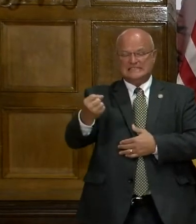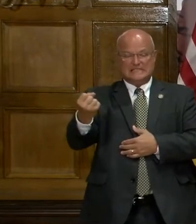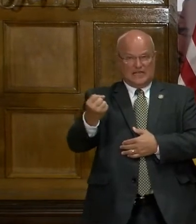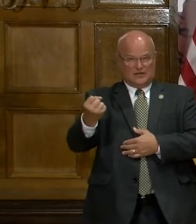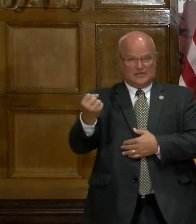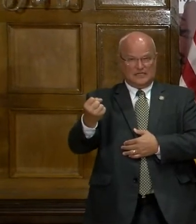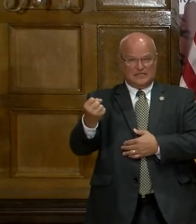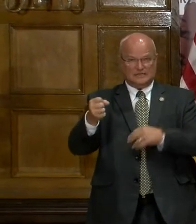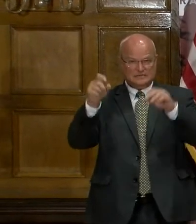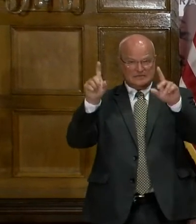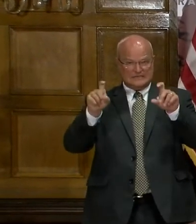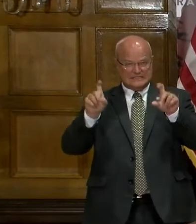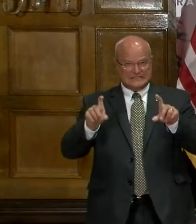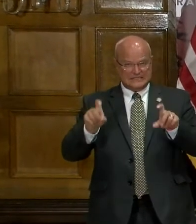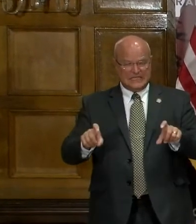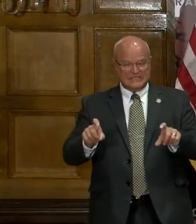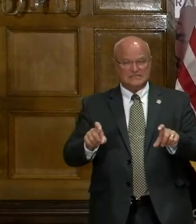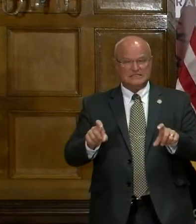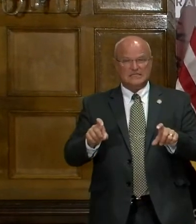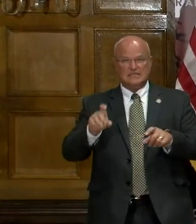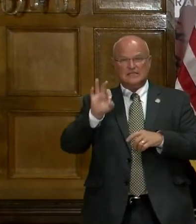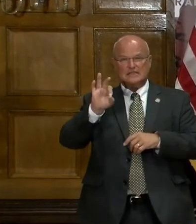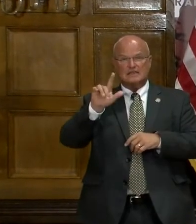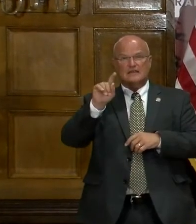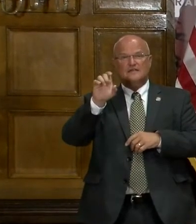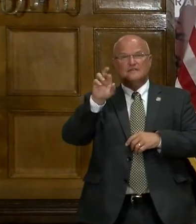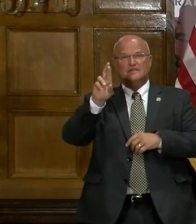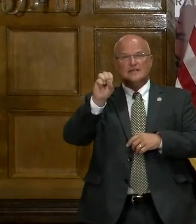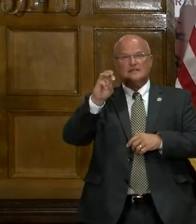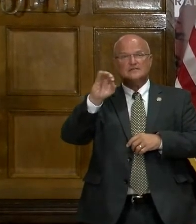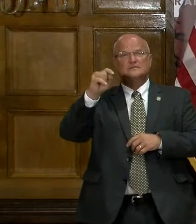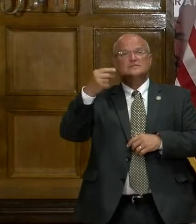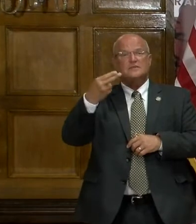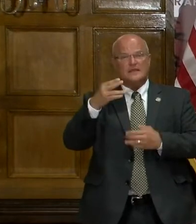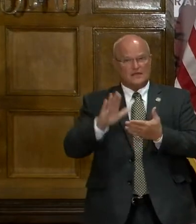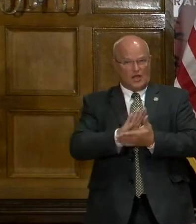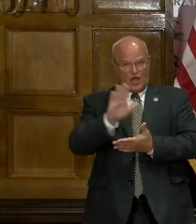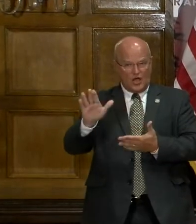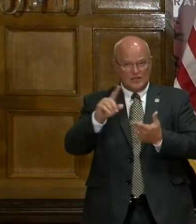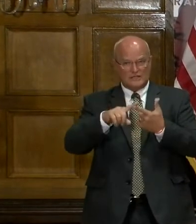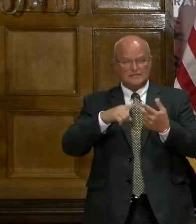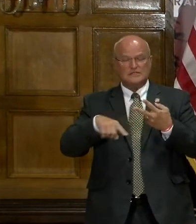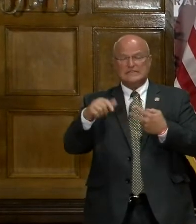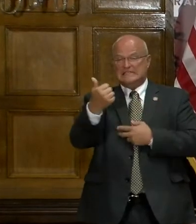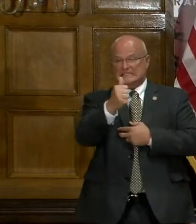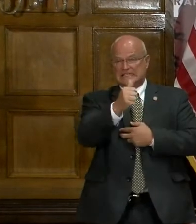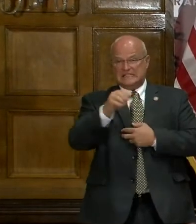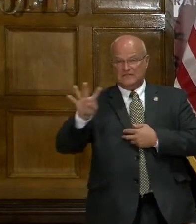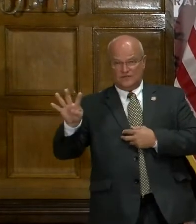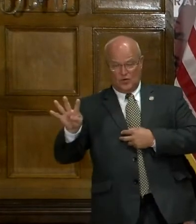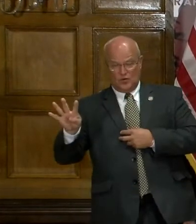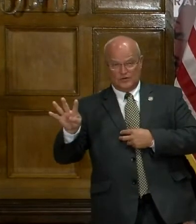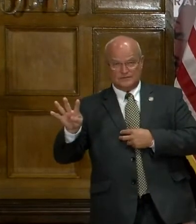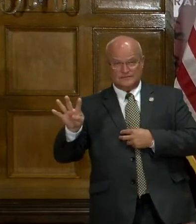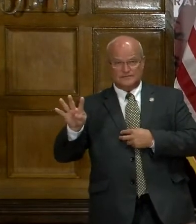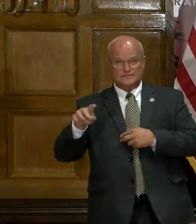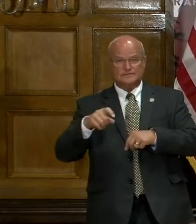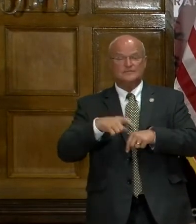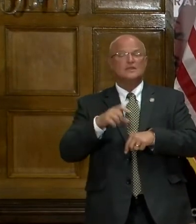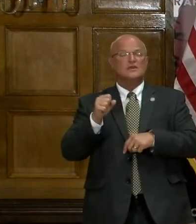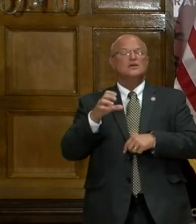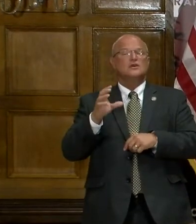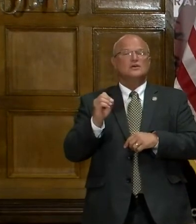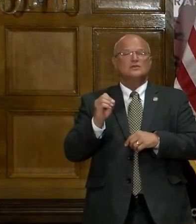be testing at Flanders Smith College at 10 a.m. to 4 p.m.